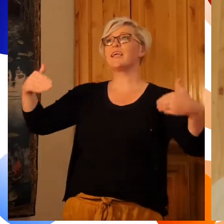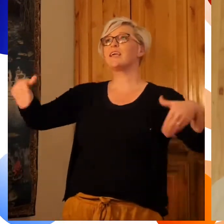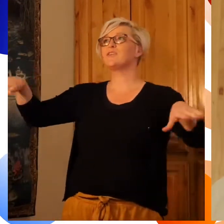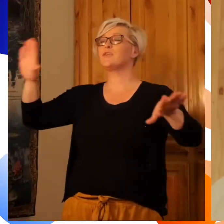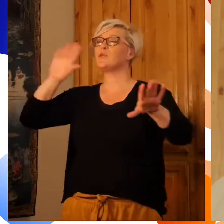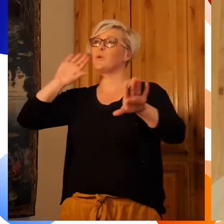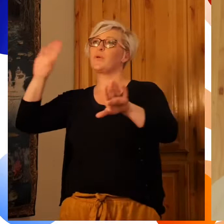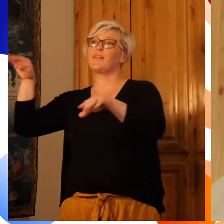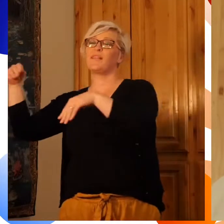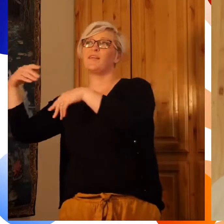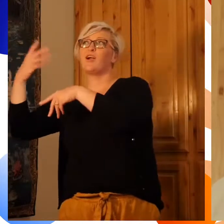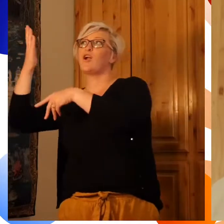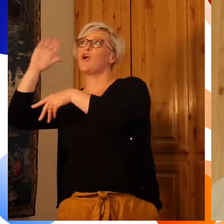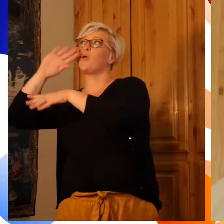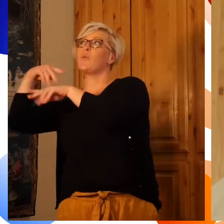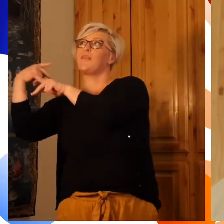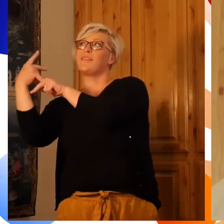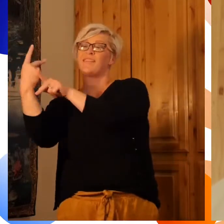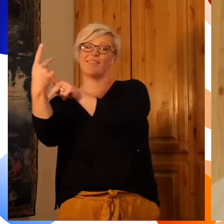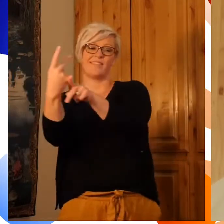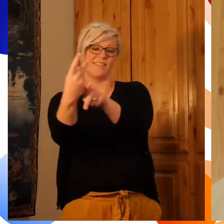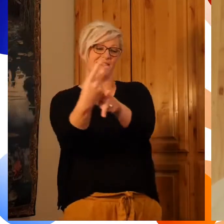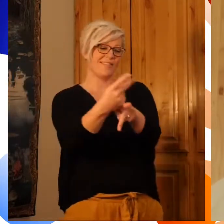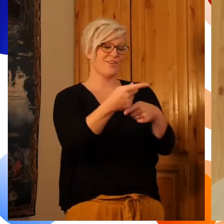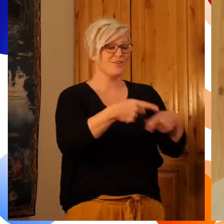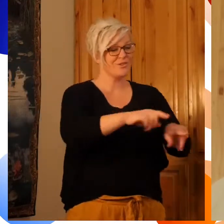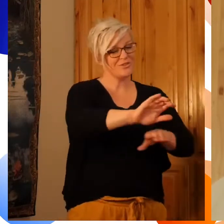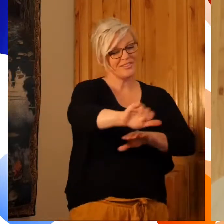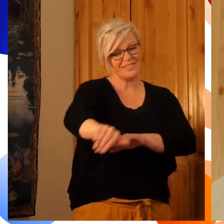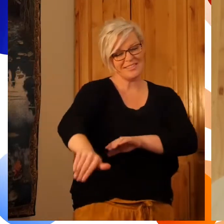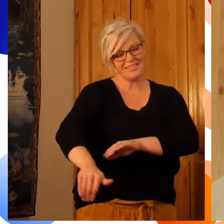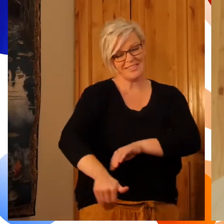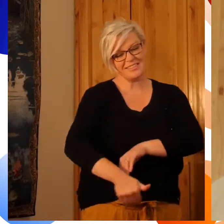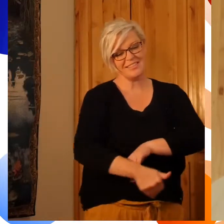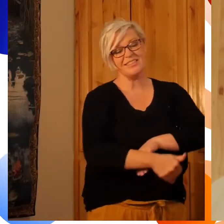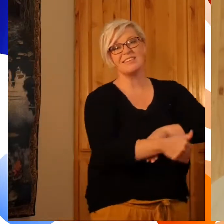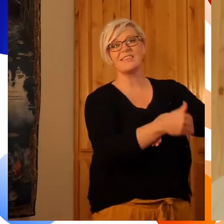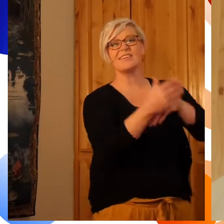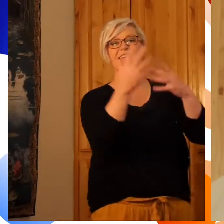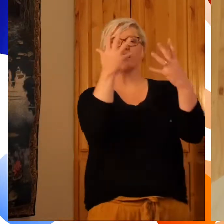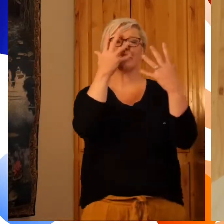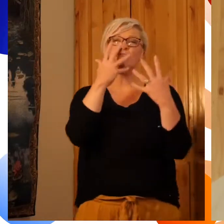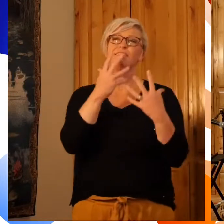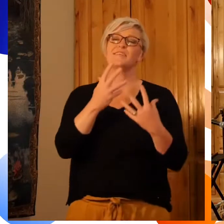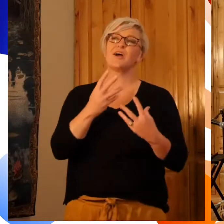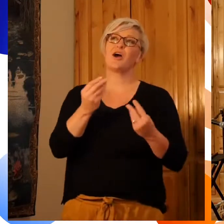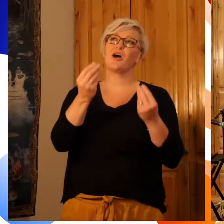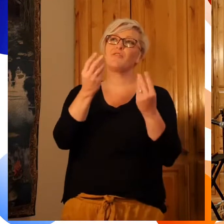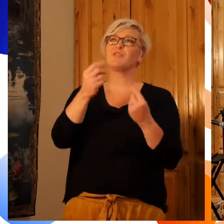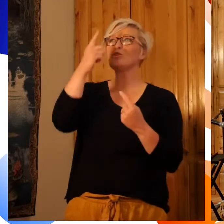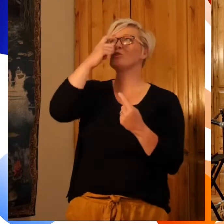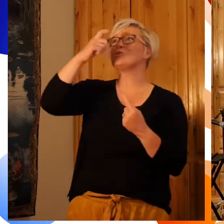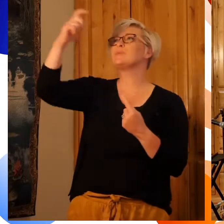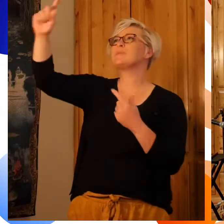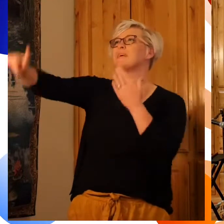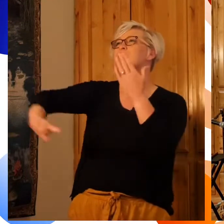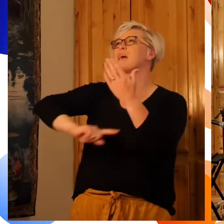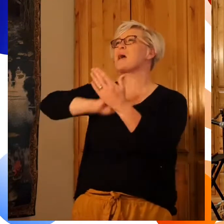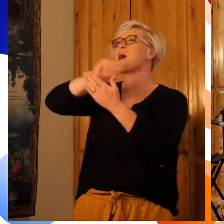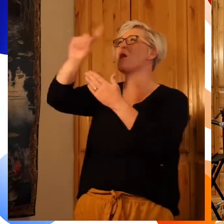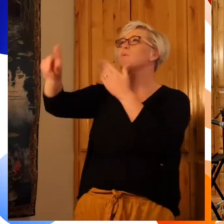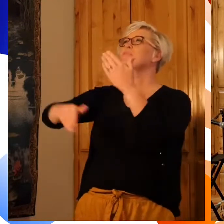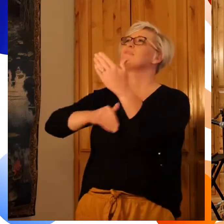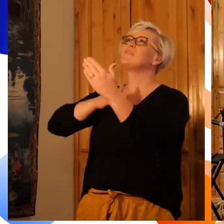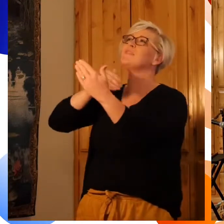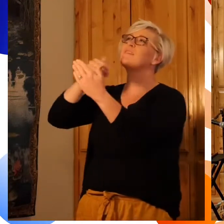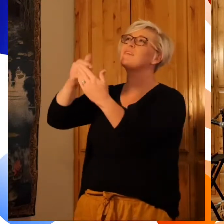all through the night. Soft the dreaming hours are creeping, hill and vale in